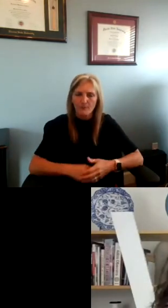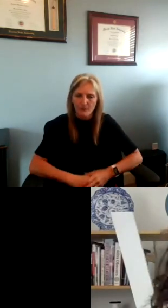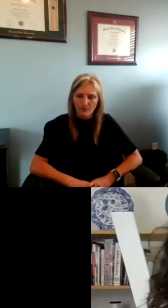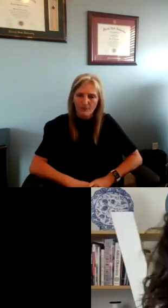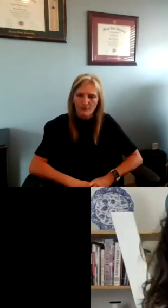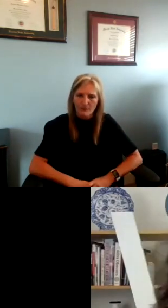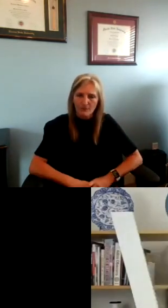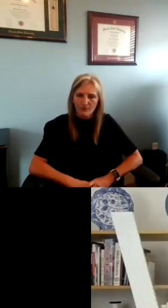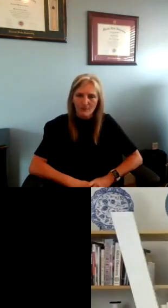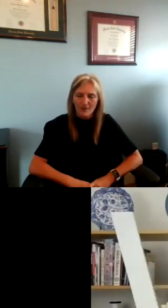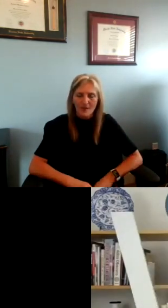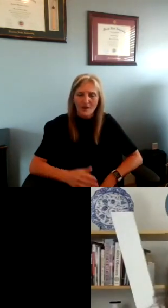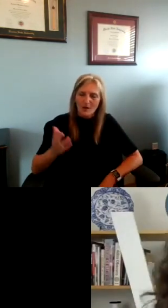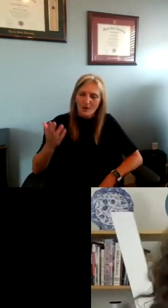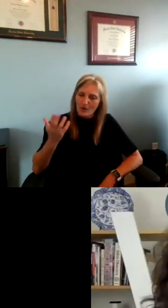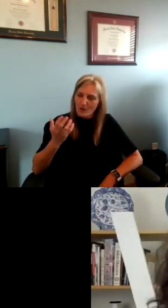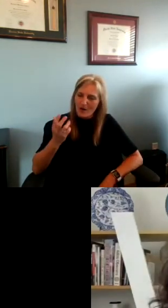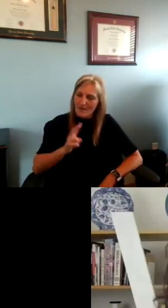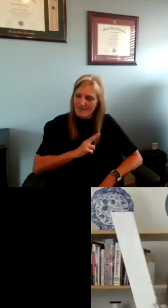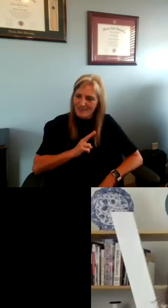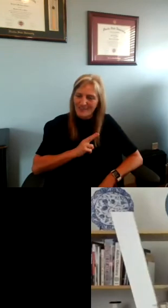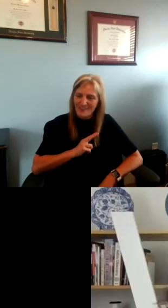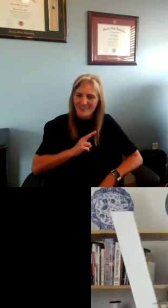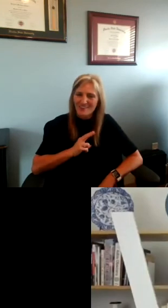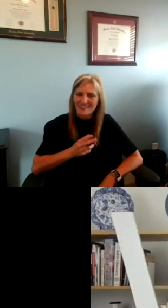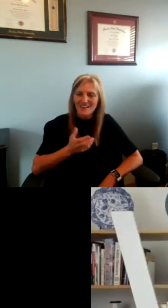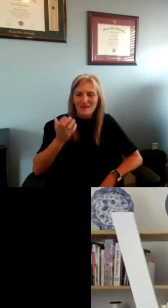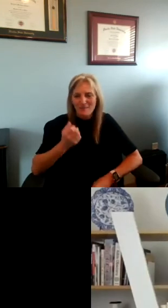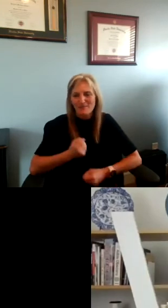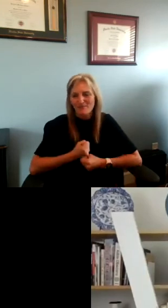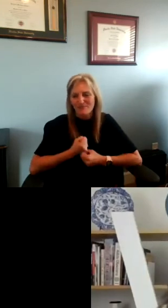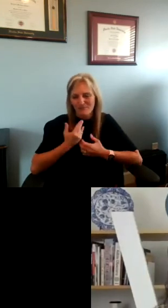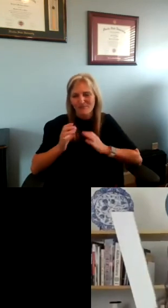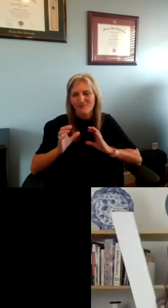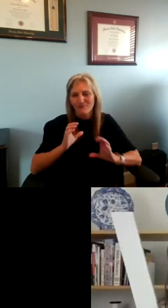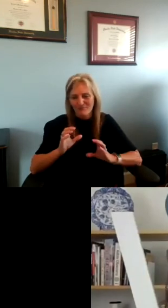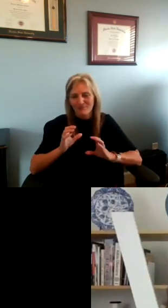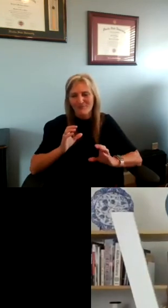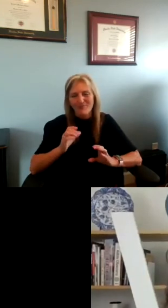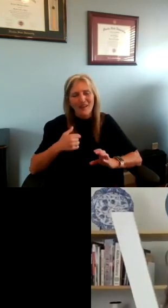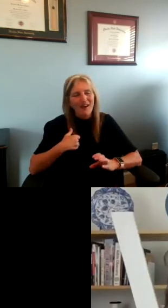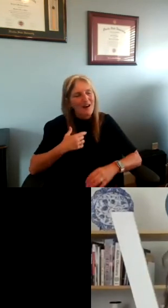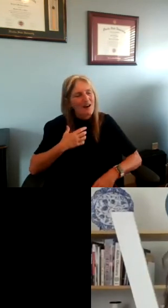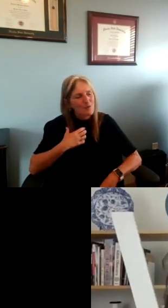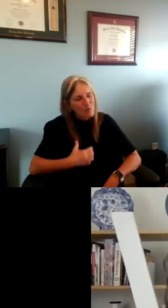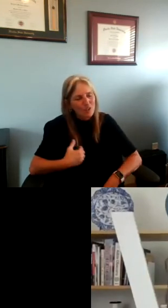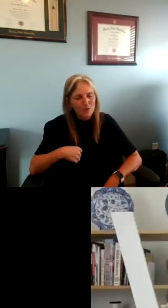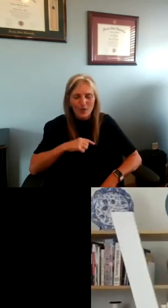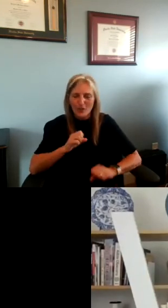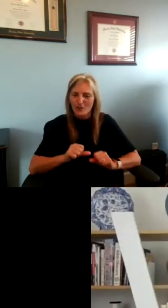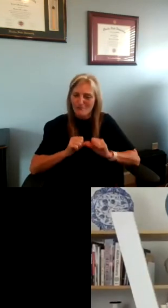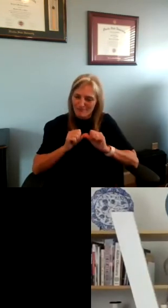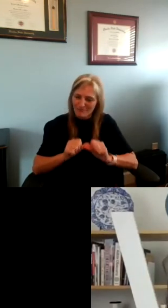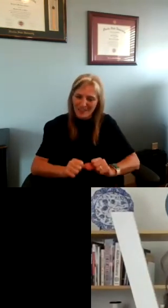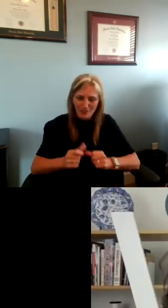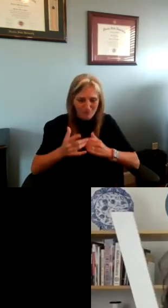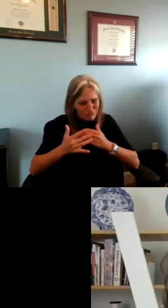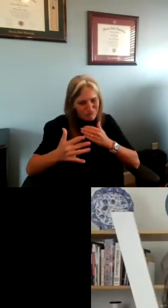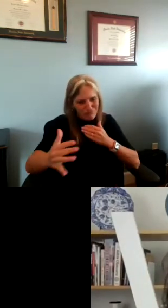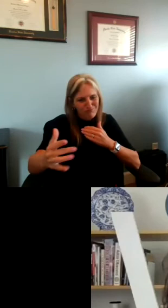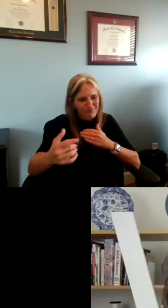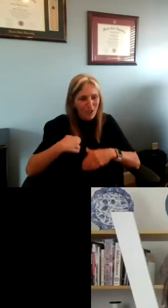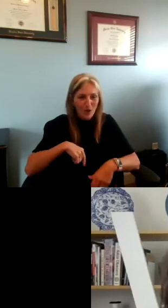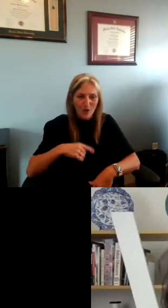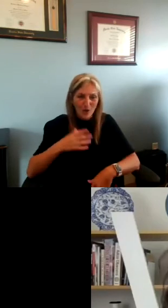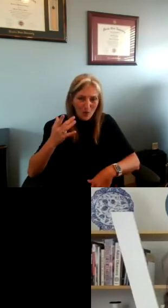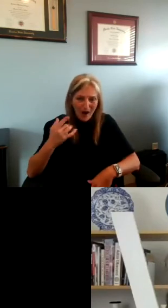Oh, Vivian, this has been an amazing and inspiring conversation. And I so wish we could continue it for the rest of the day, because we have opened